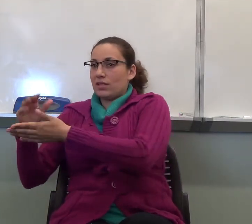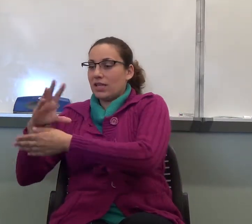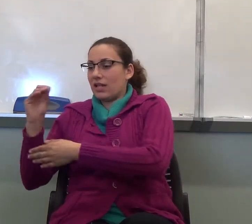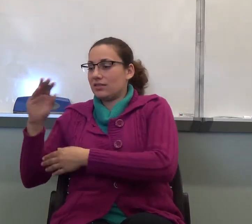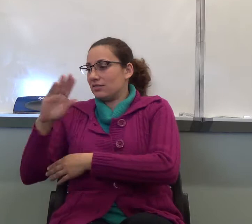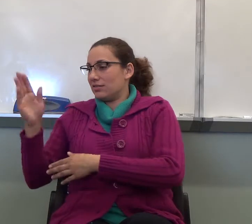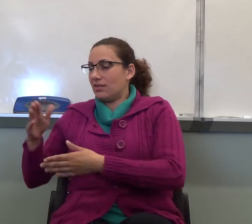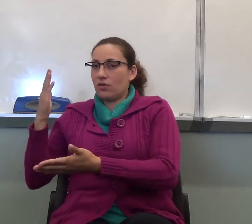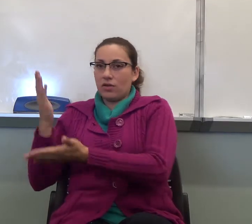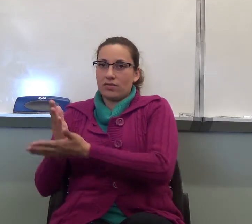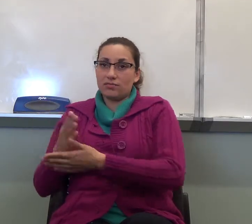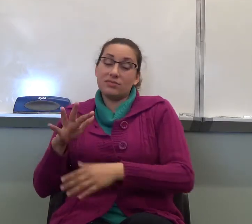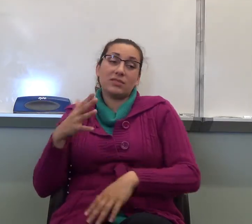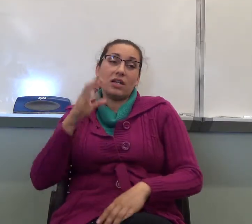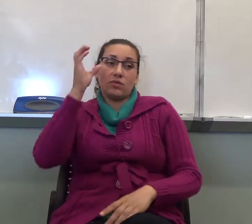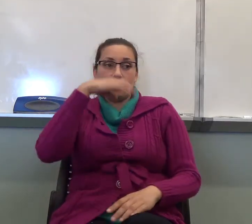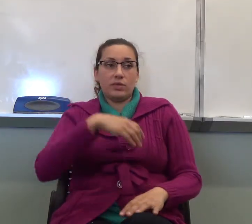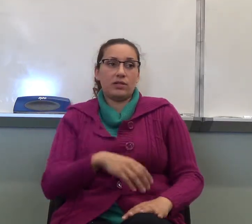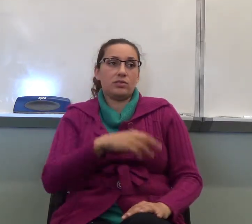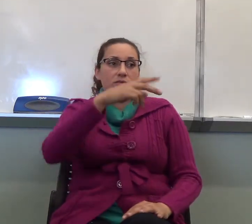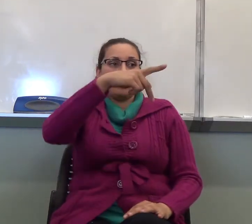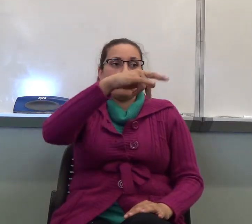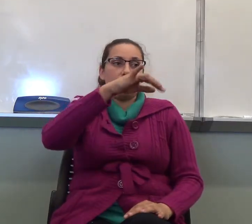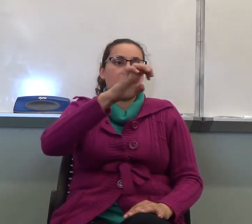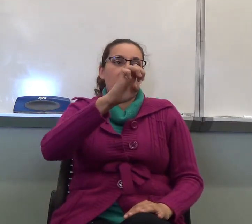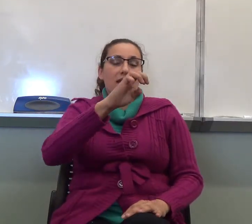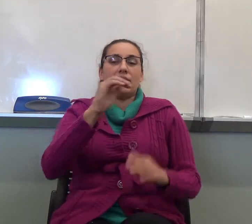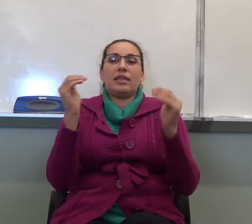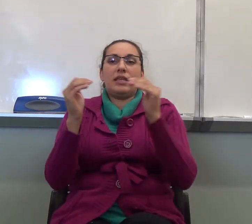what's strange about it. And that's the idea that got everyone very upset,